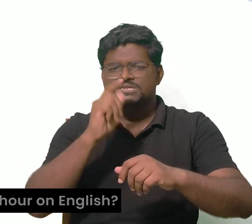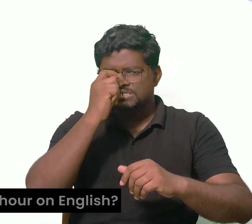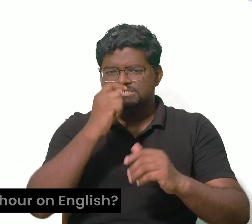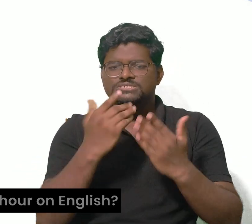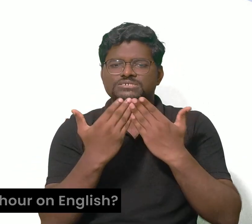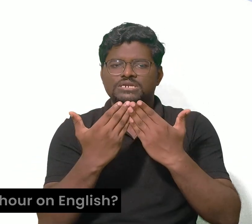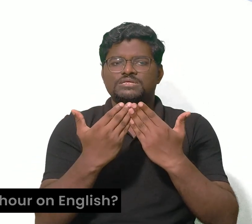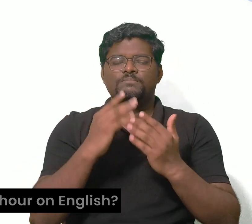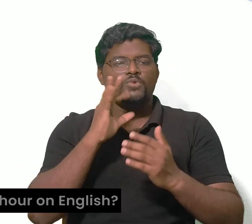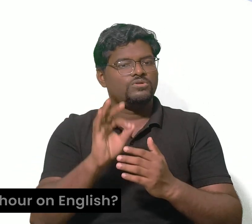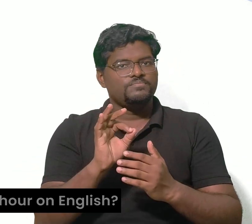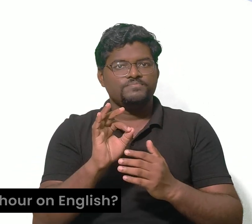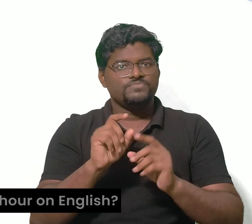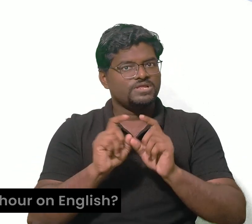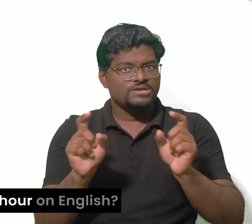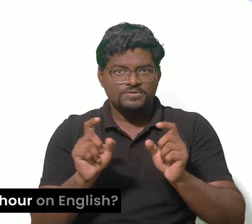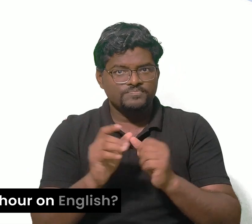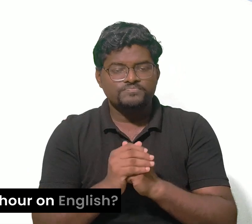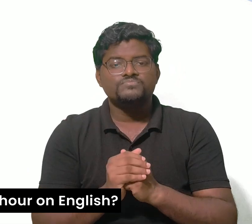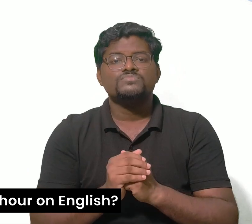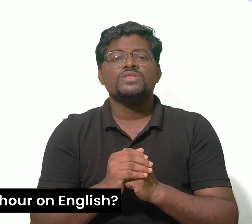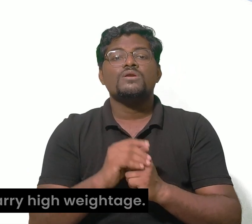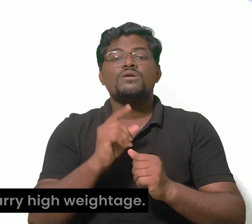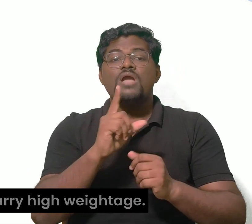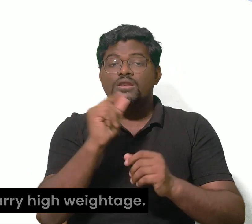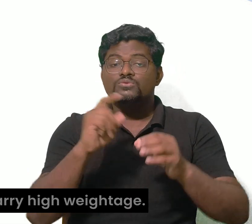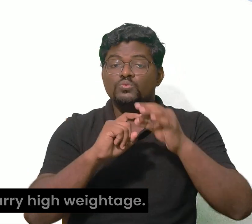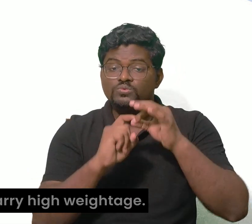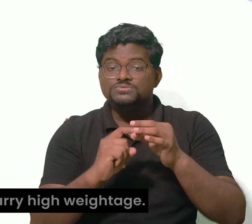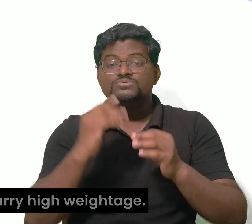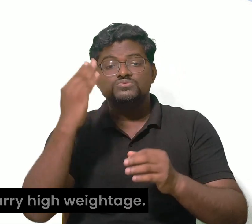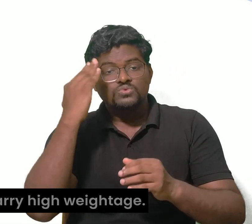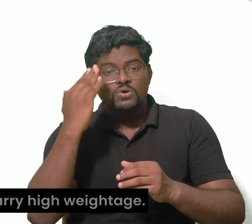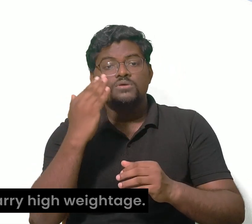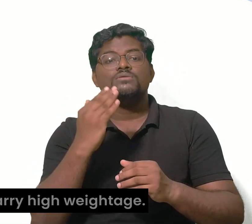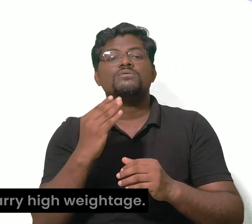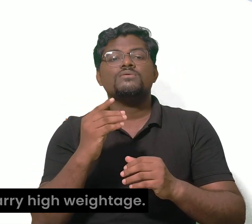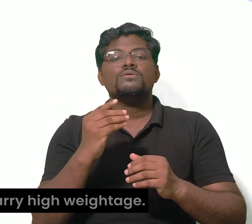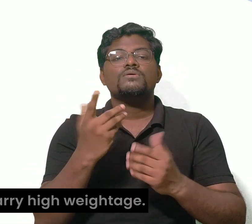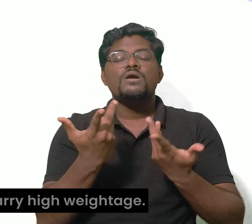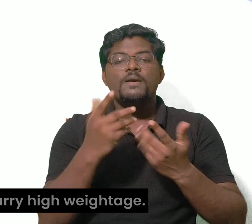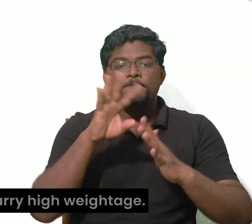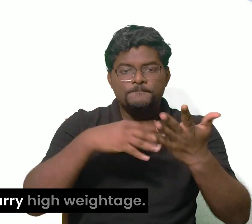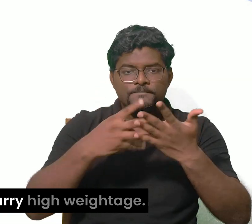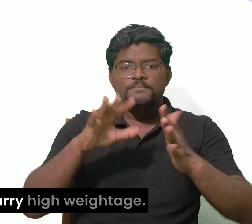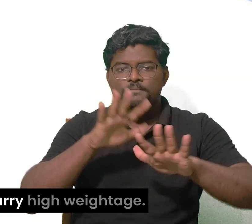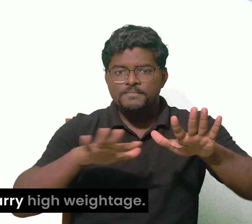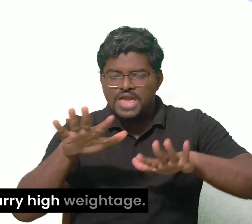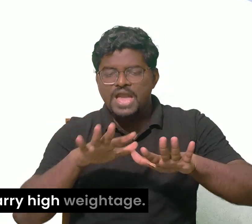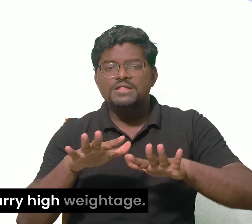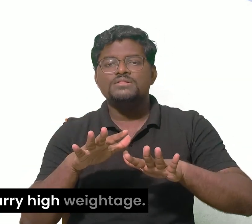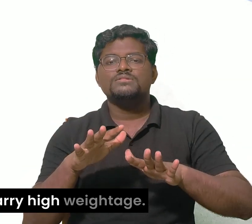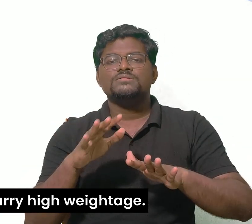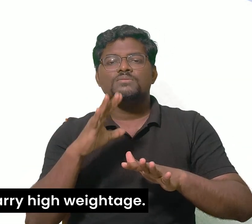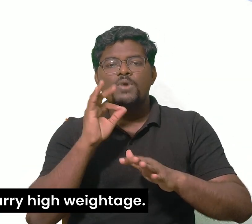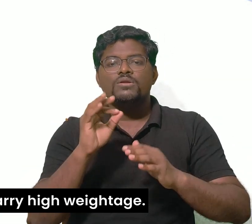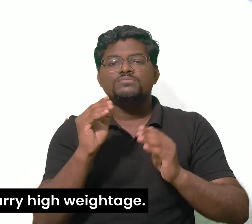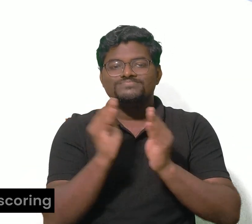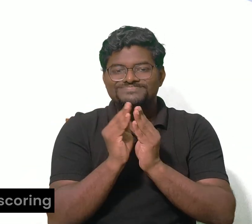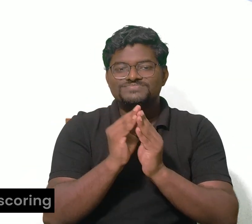we need to spend 1 hour for English? Because this 100 questions give more periodized because